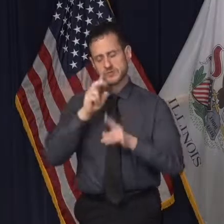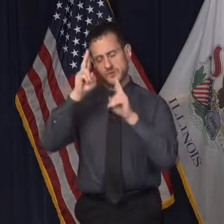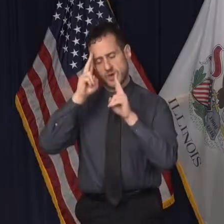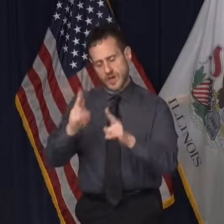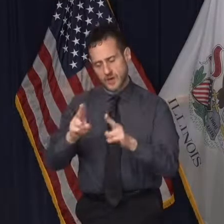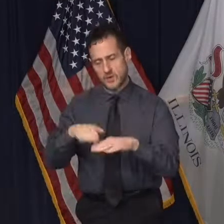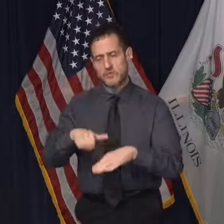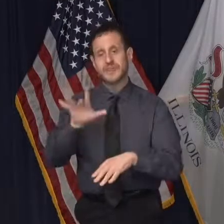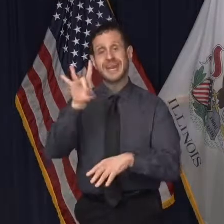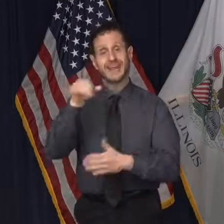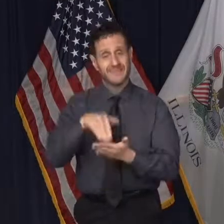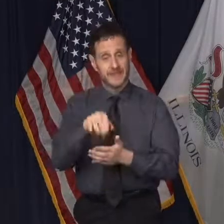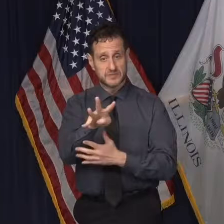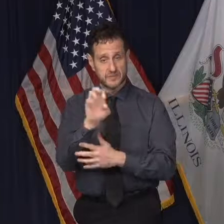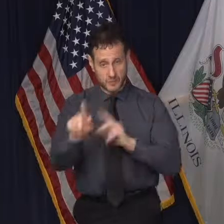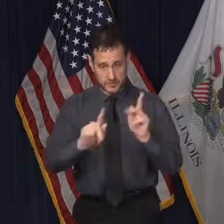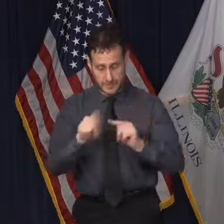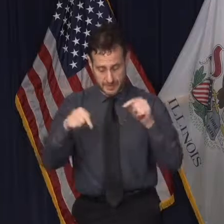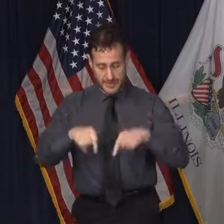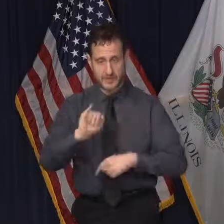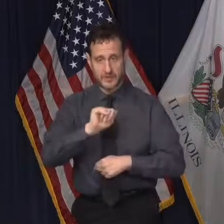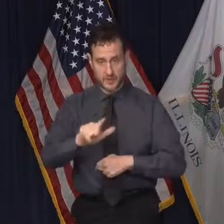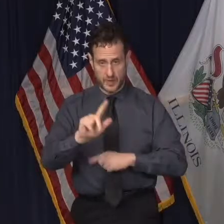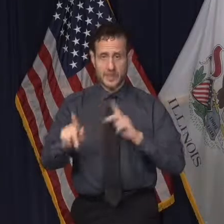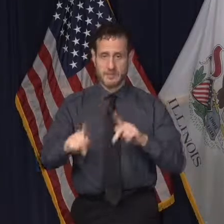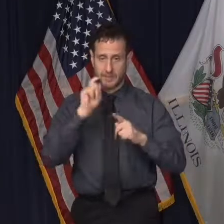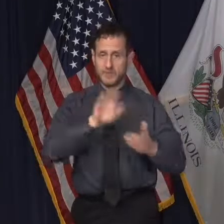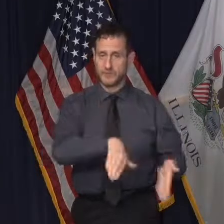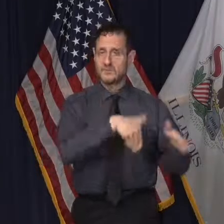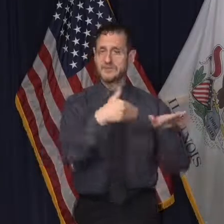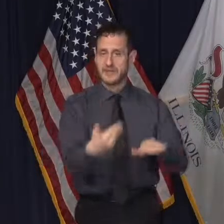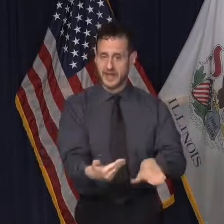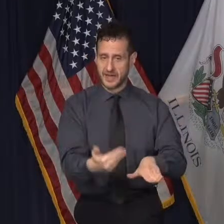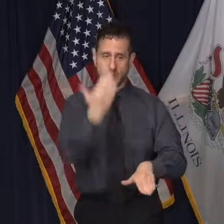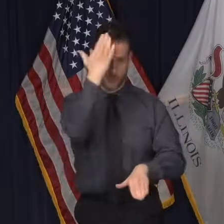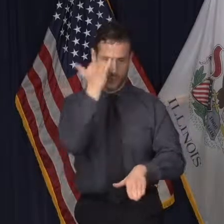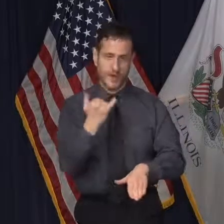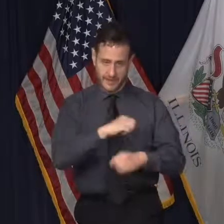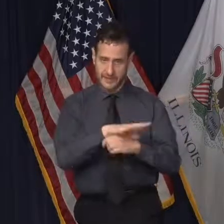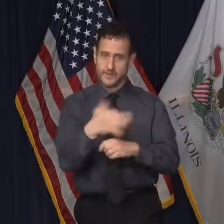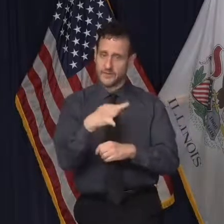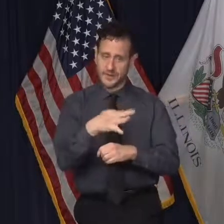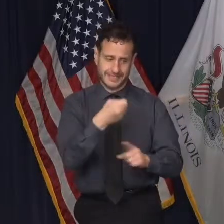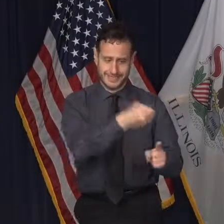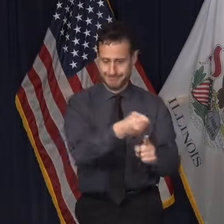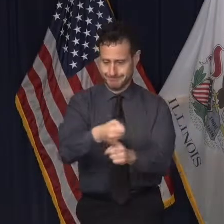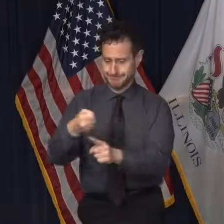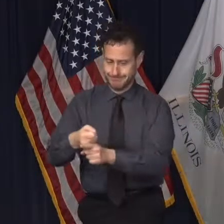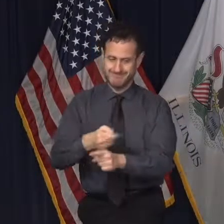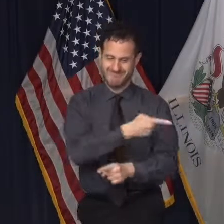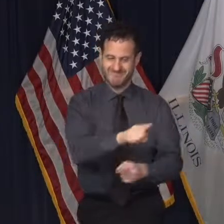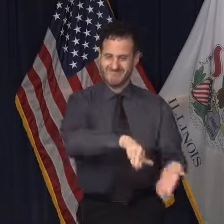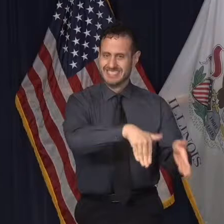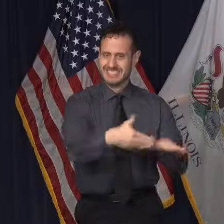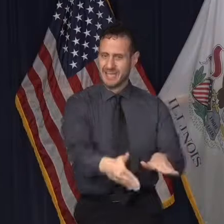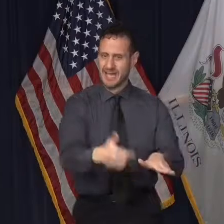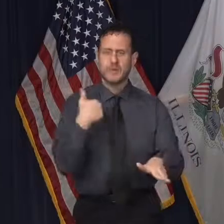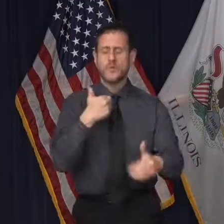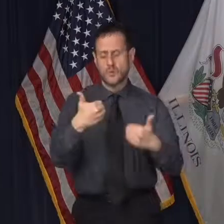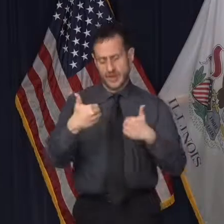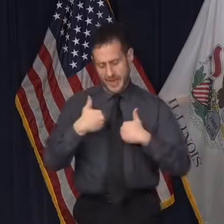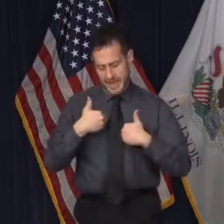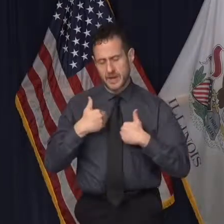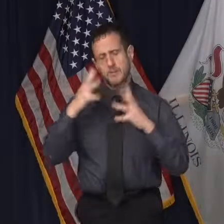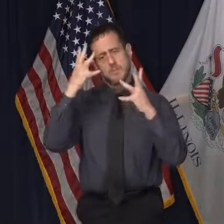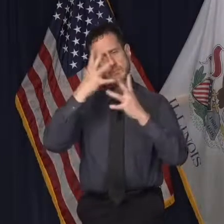8,400 individuals that Illinois has lost to the COVID-19 pandemic. And while each was a